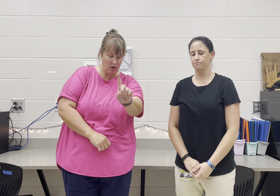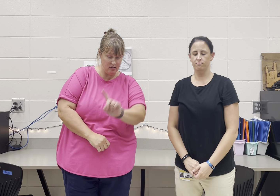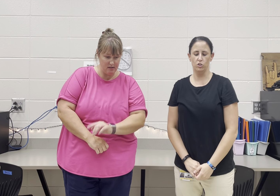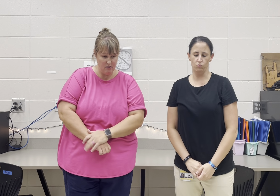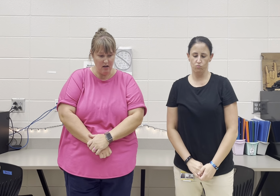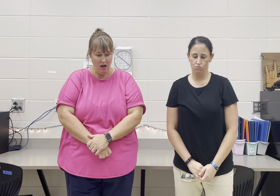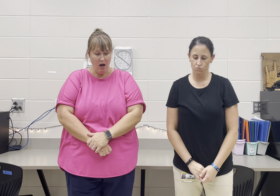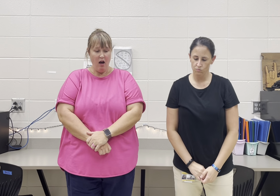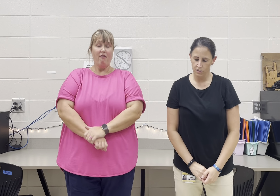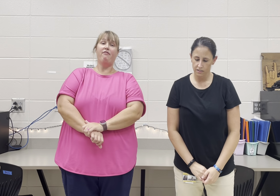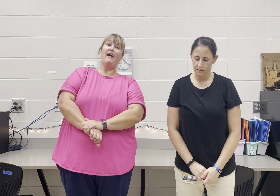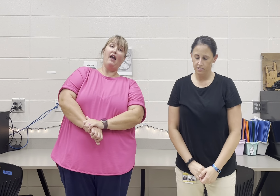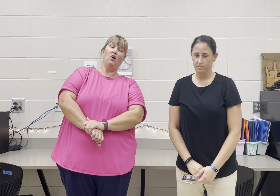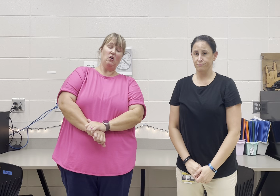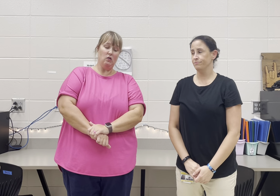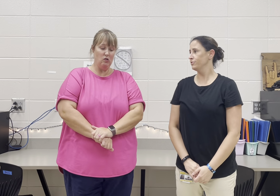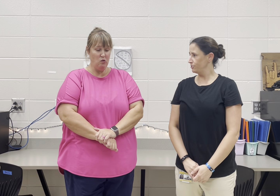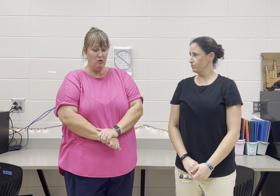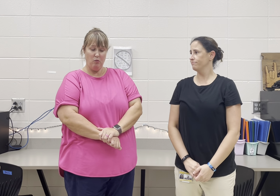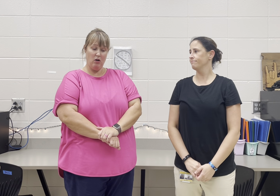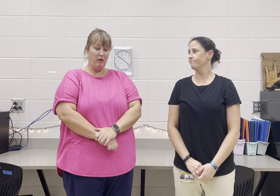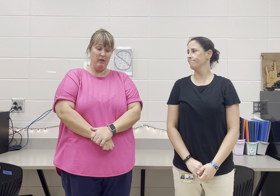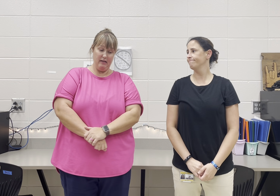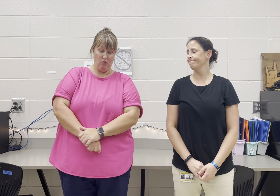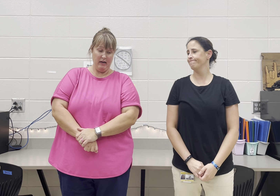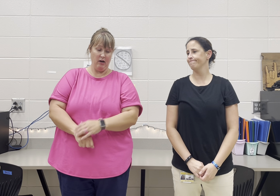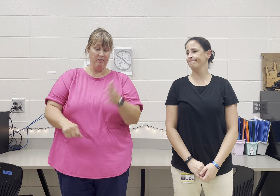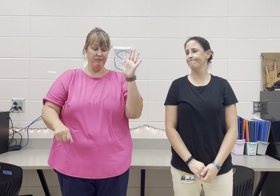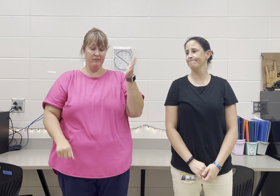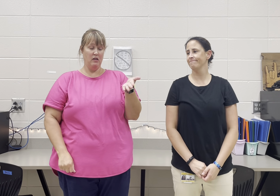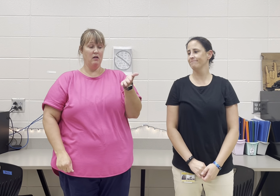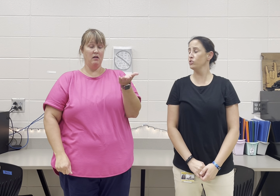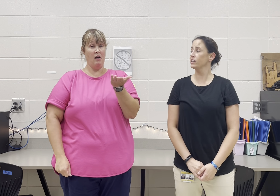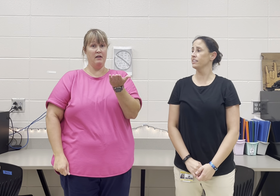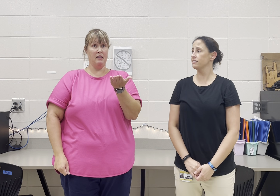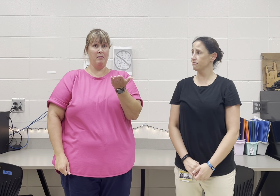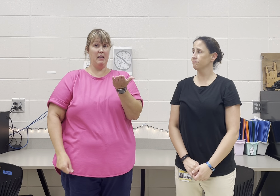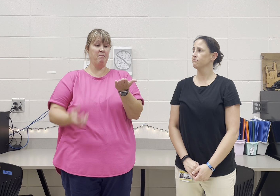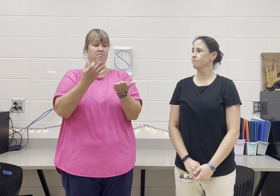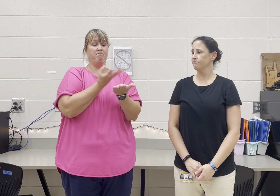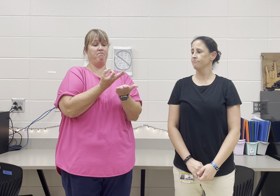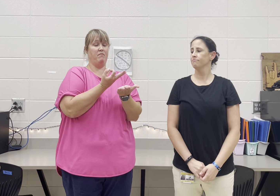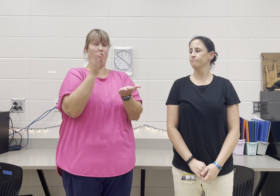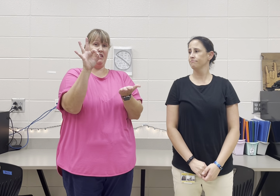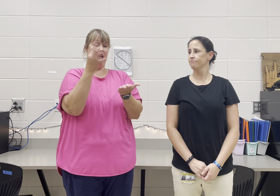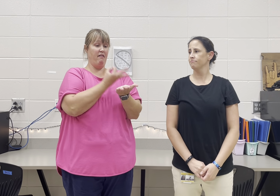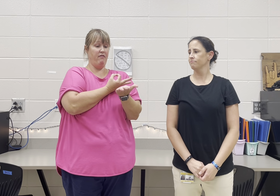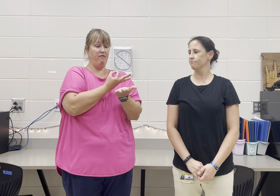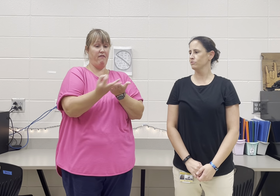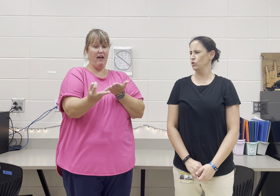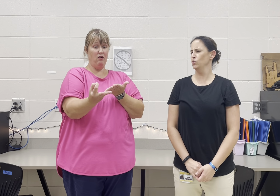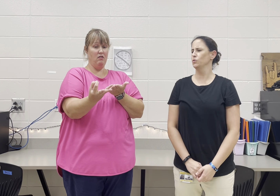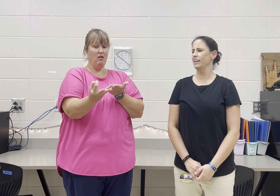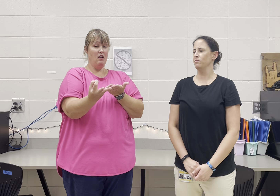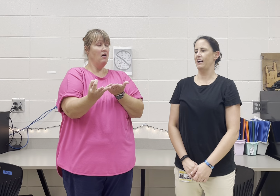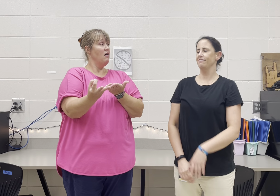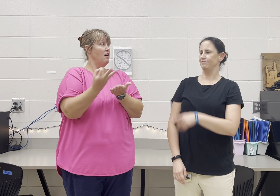words. Nope. Fail. Ooh, the word we really don't want to hear. Two signs. Non-dominant with an F. Fail. Ooh, that